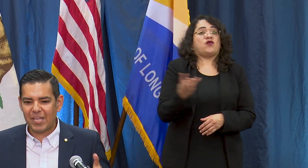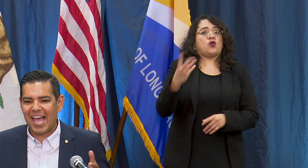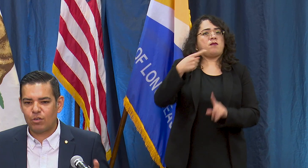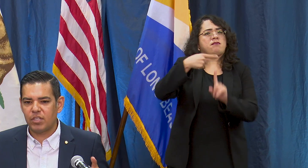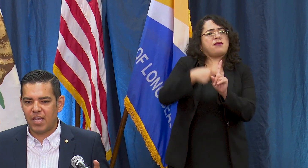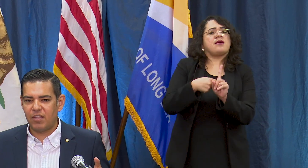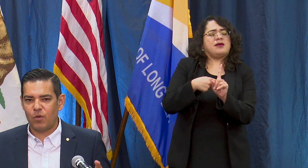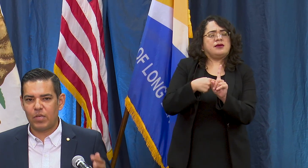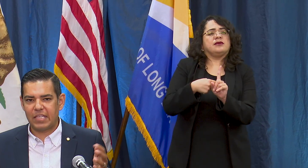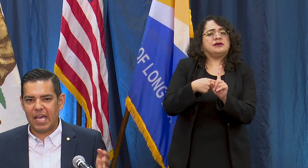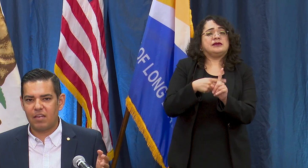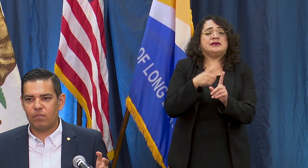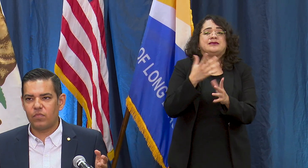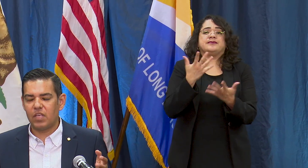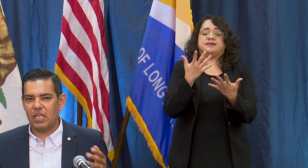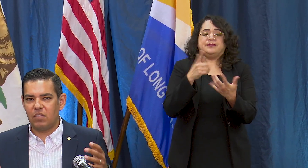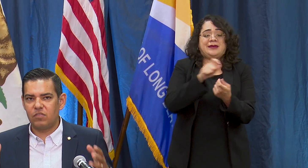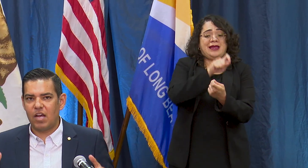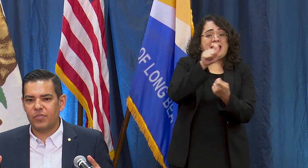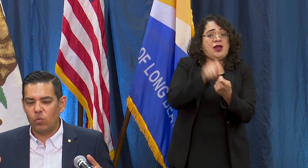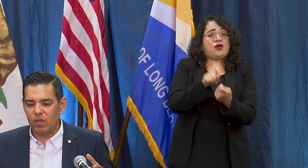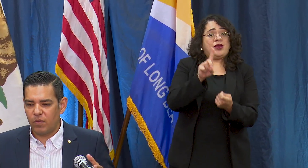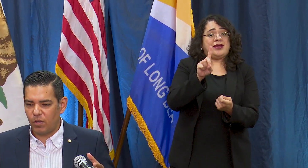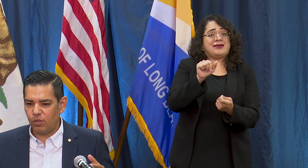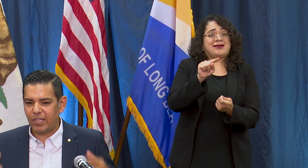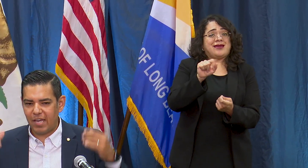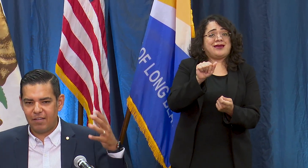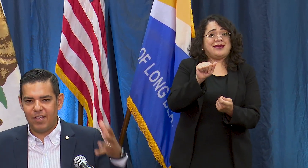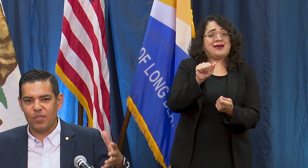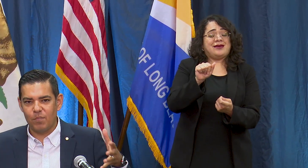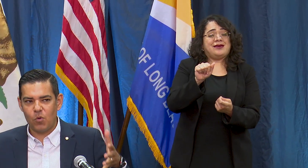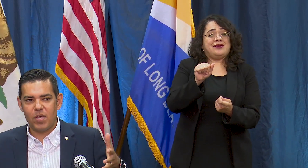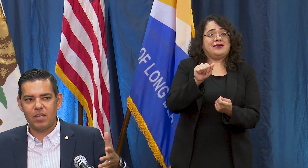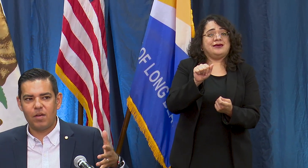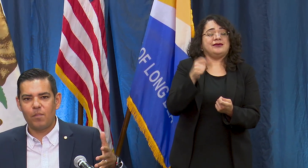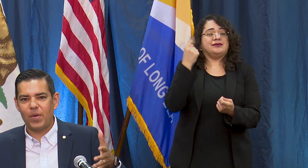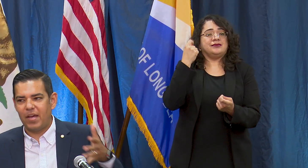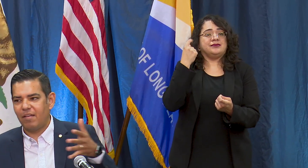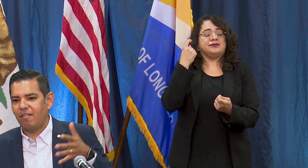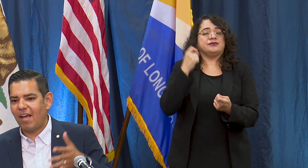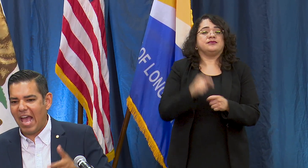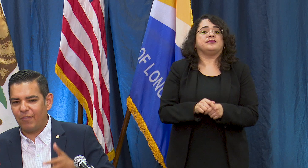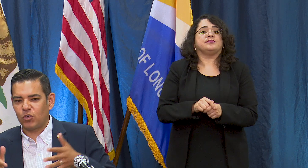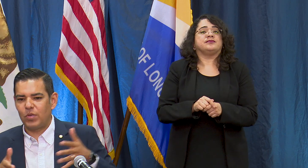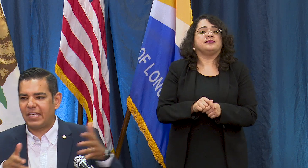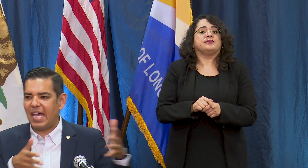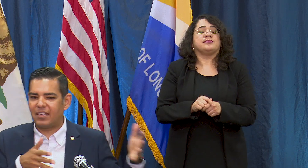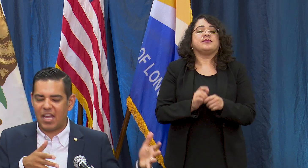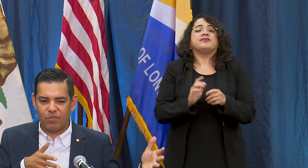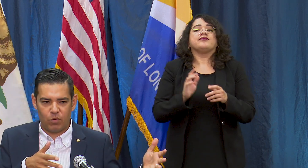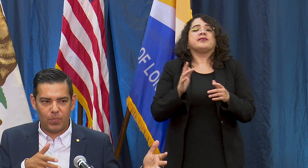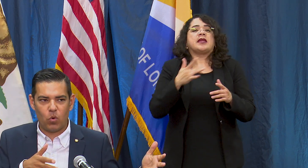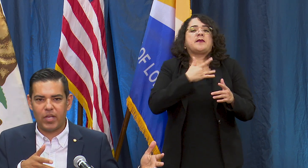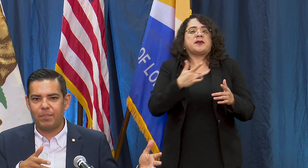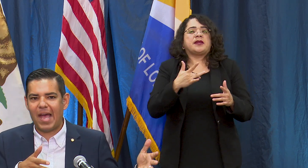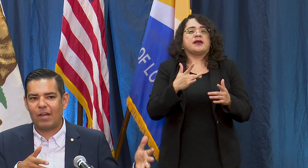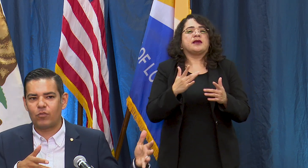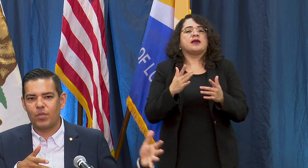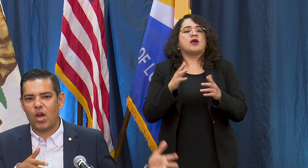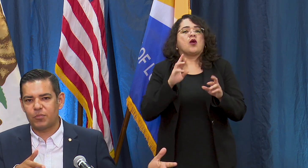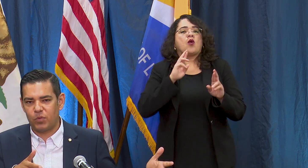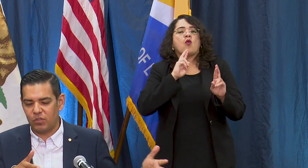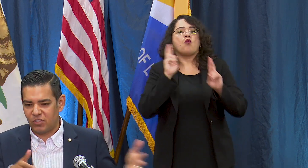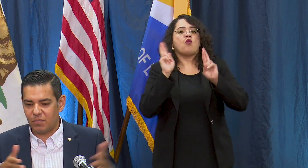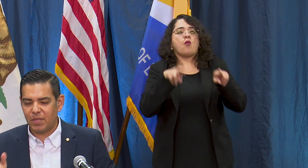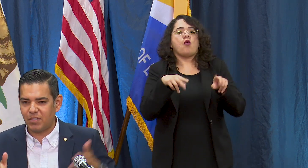unfortunately, the most accurate data that we get is not the one that we look at in the moment, but after we get kind of the reporting back